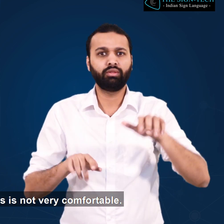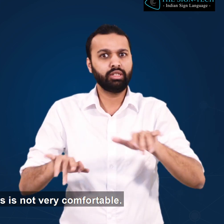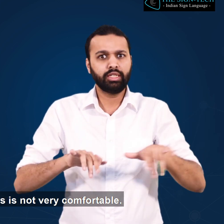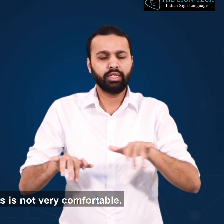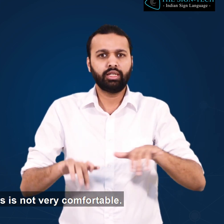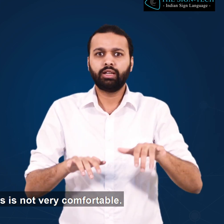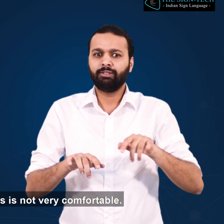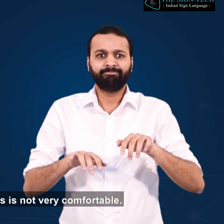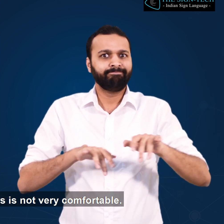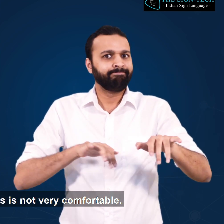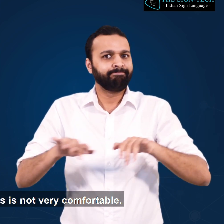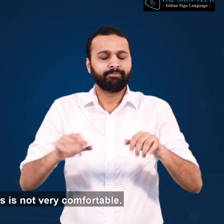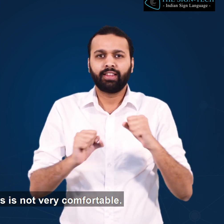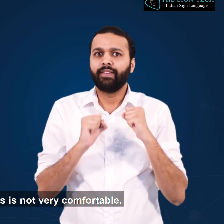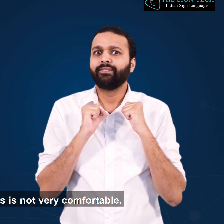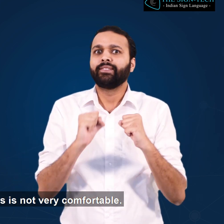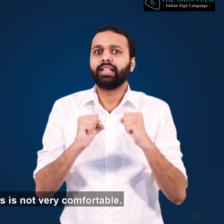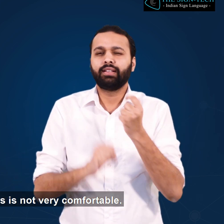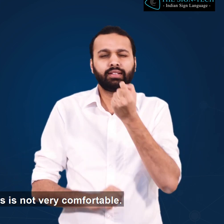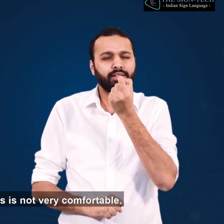Typing for long hours is not very comfortable.